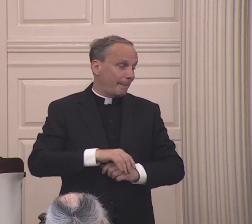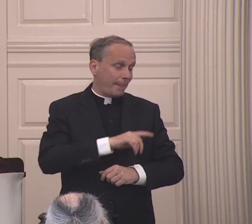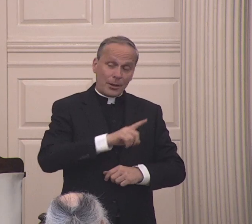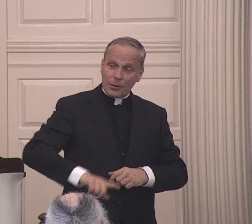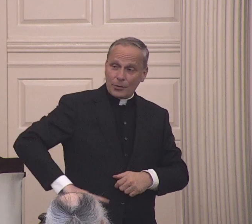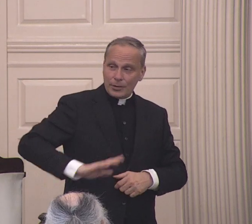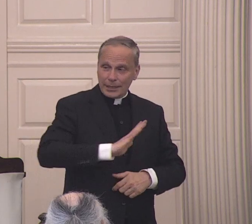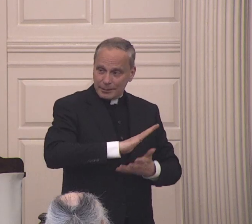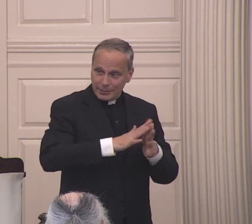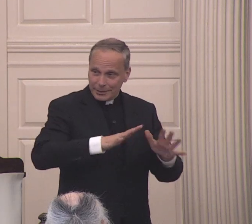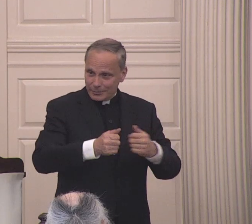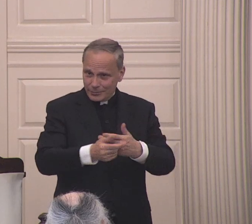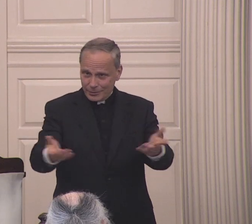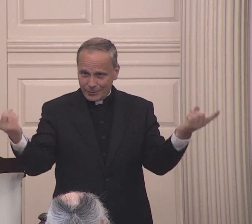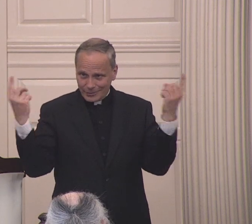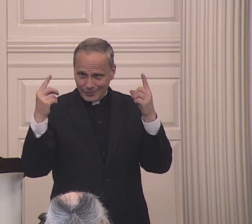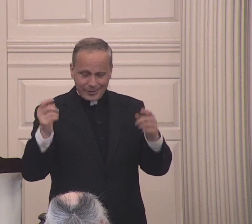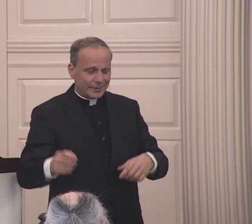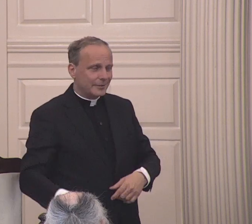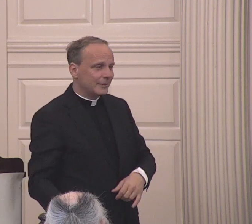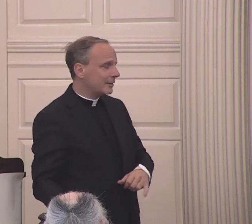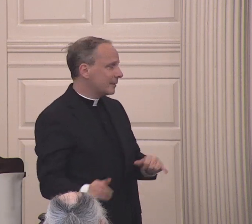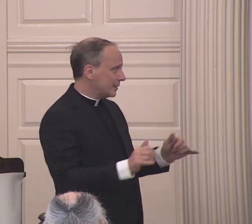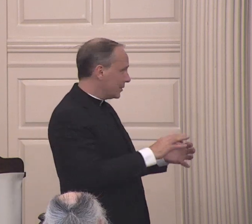The peace of the Lord be with you always.